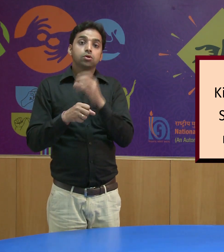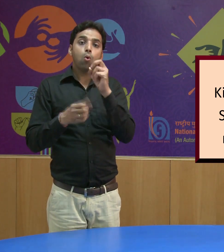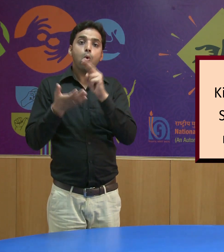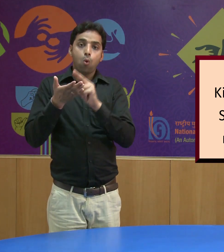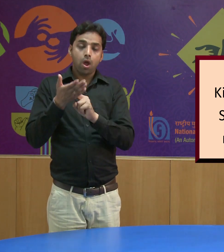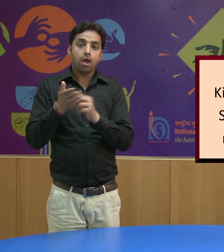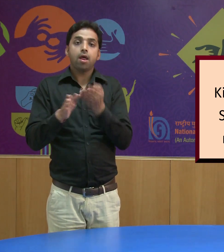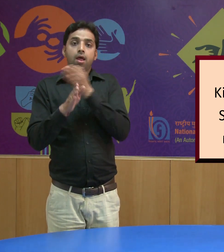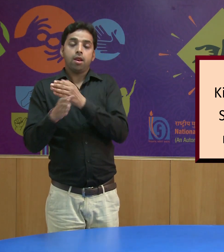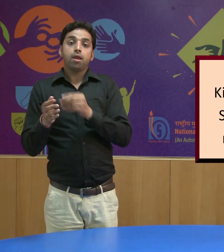pagoda,